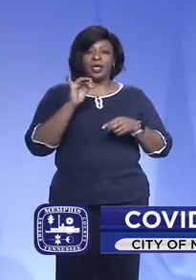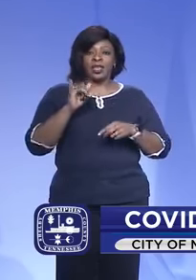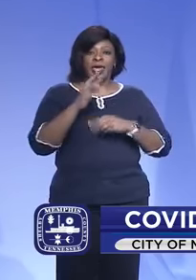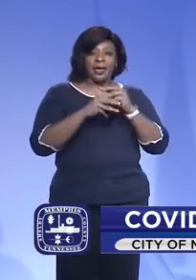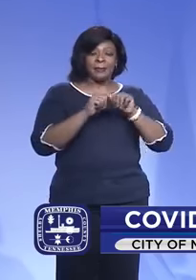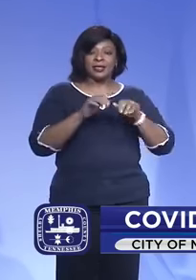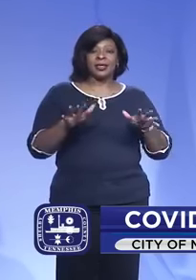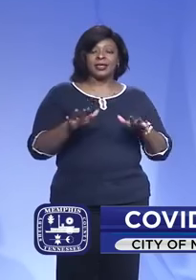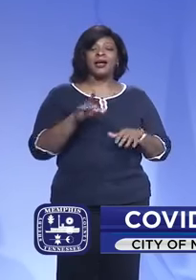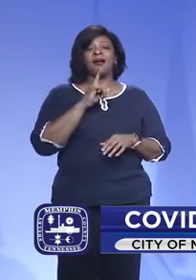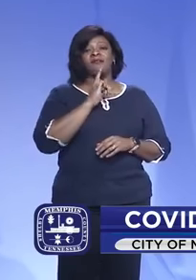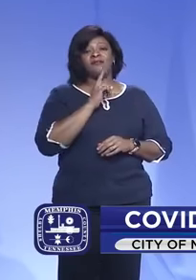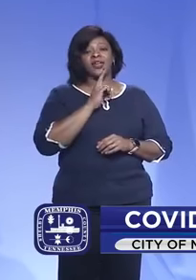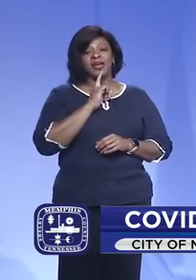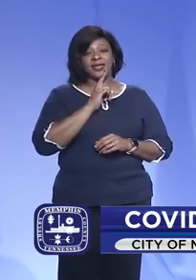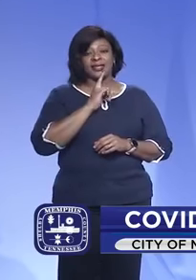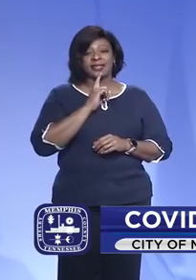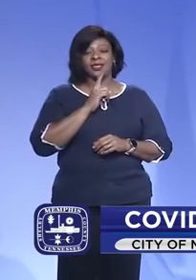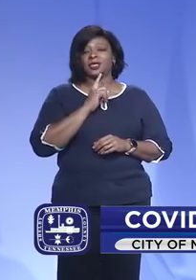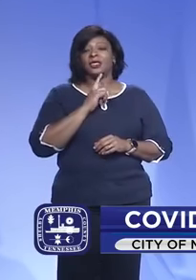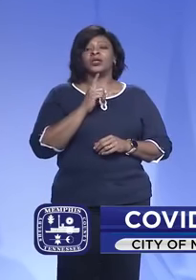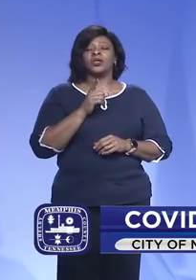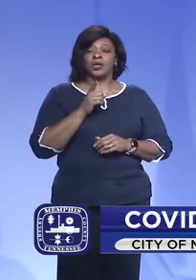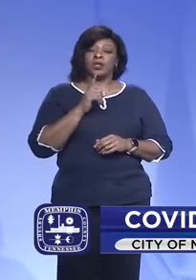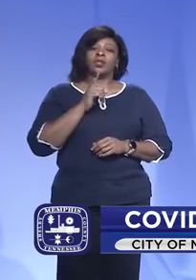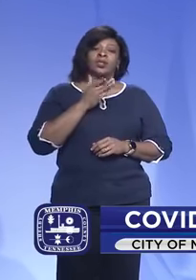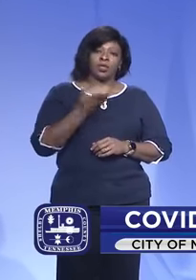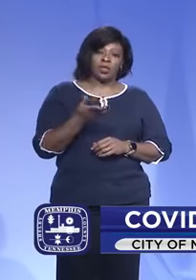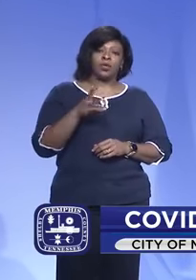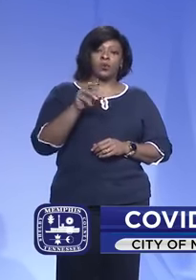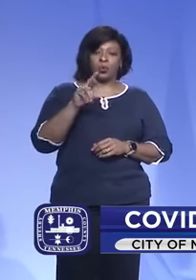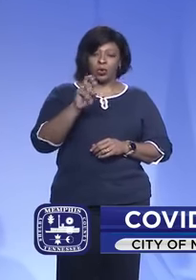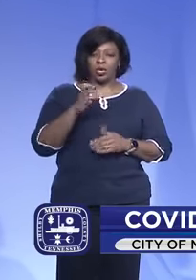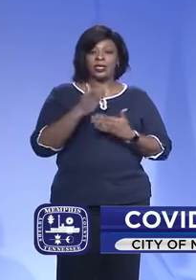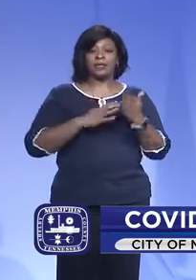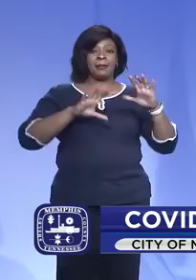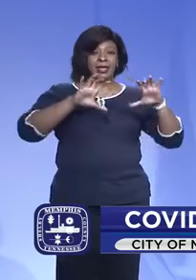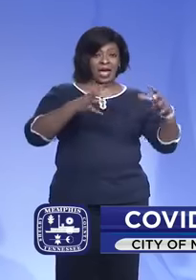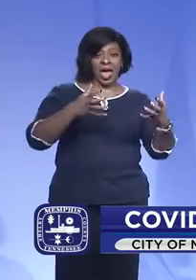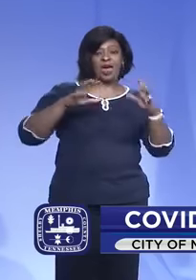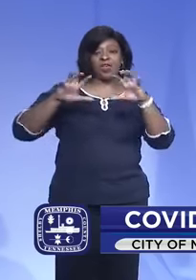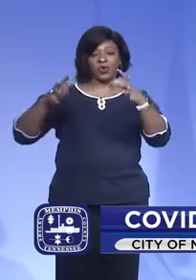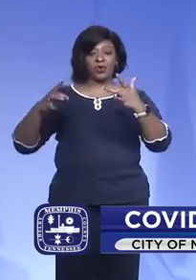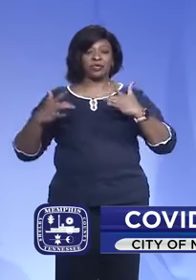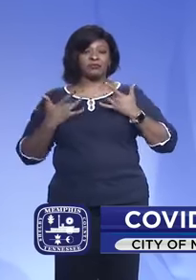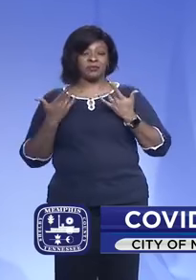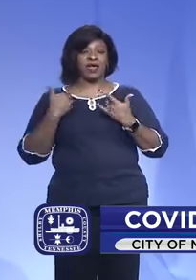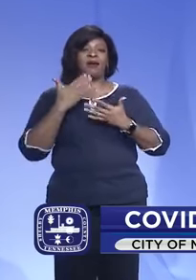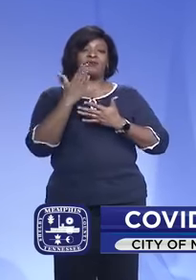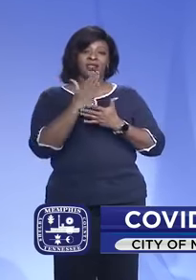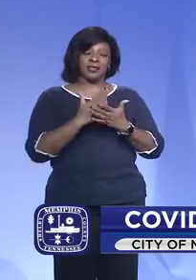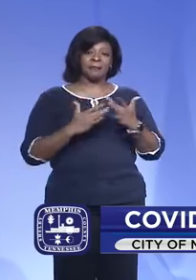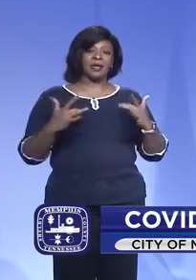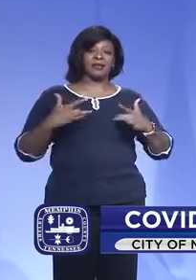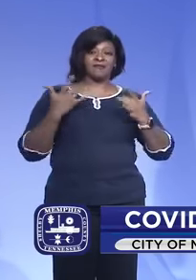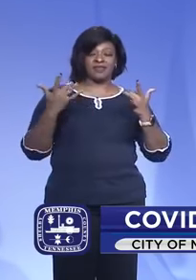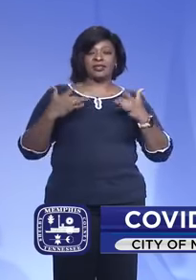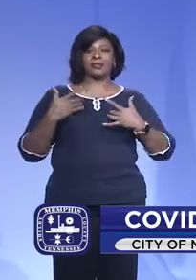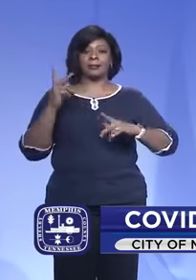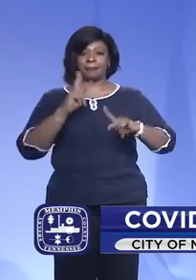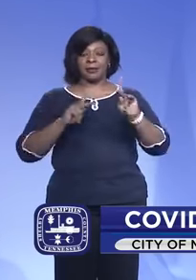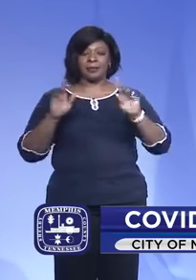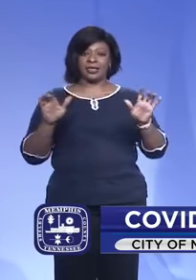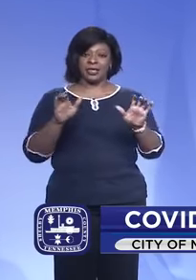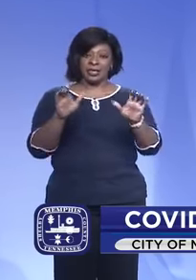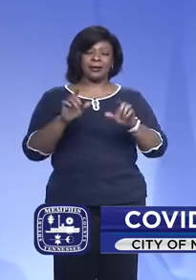epidemic. In fact, there were certainly some gatherings. There were certainly some events that people did,